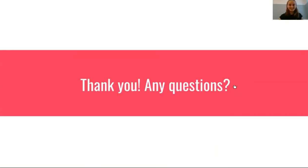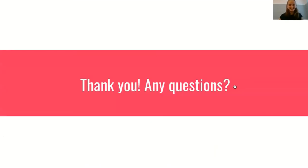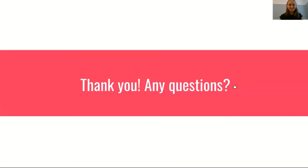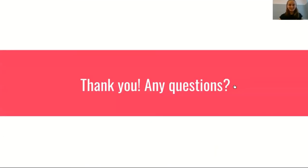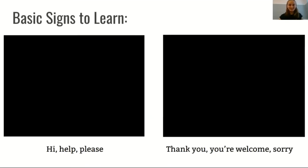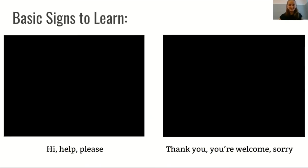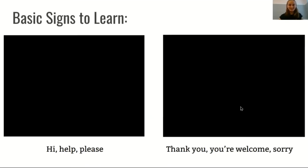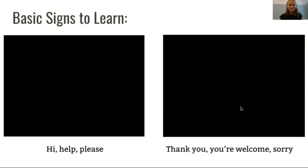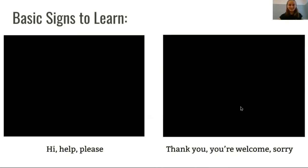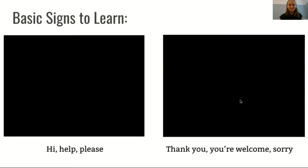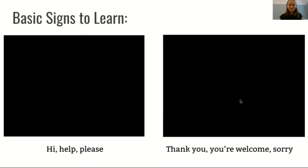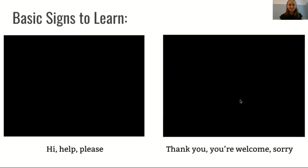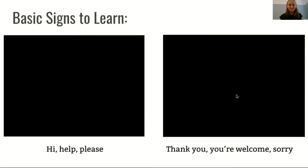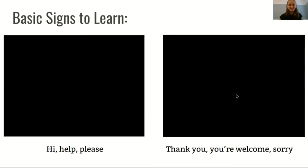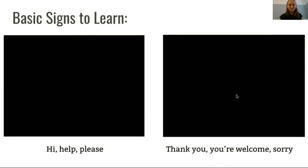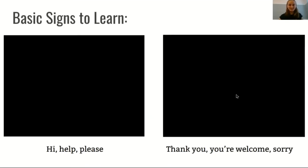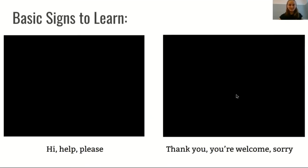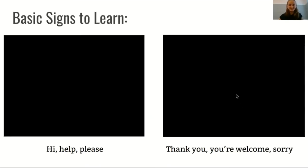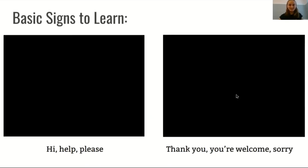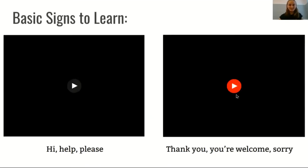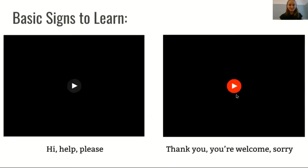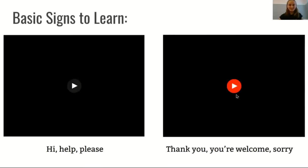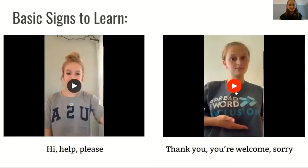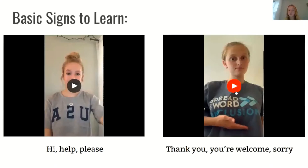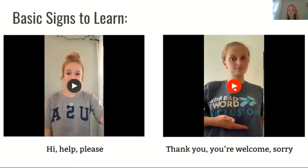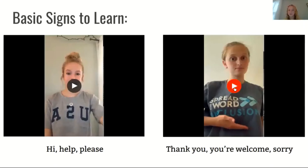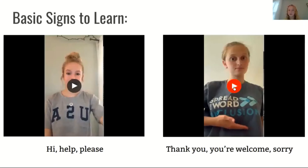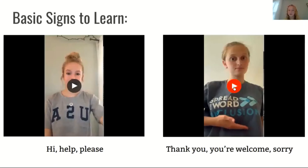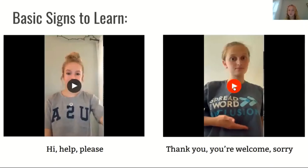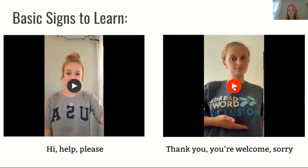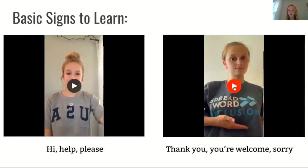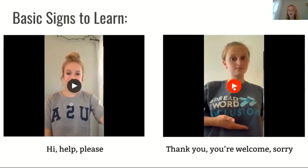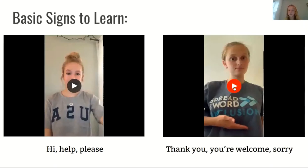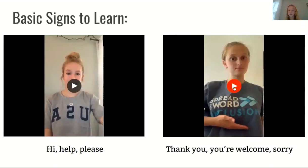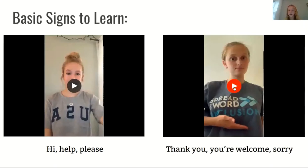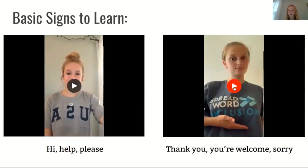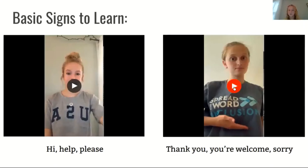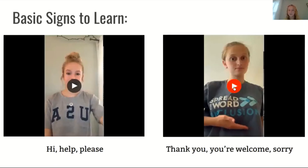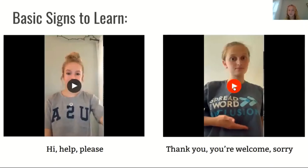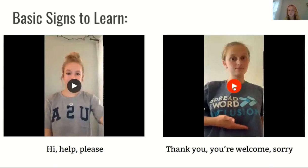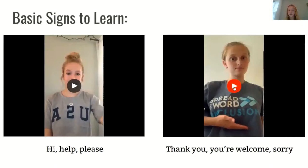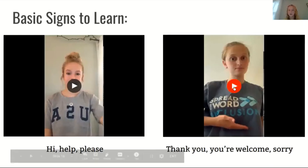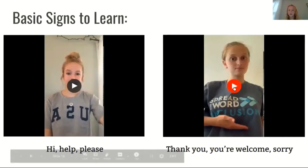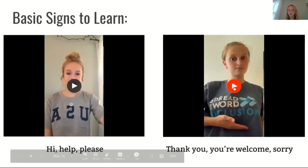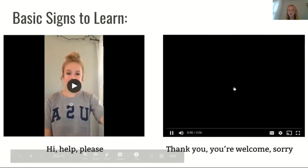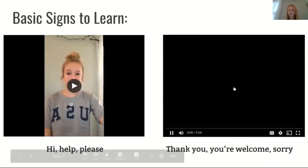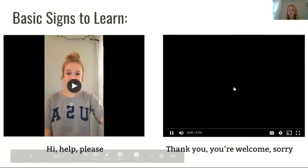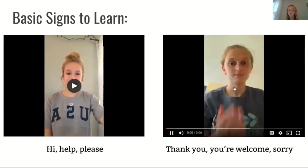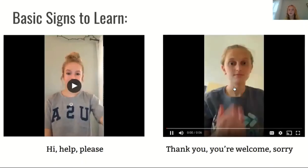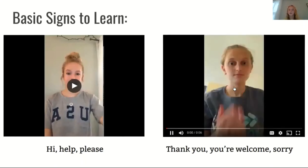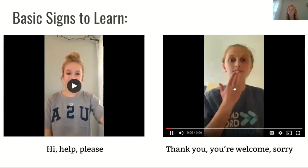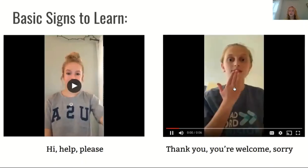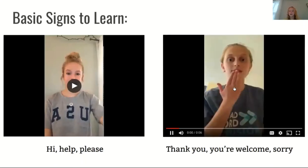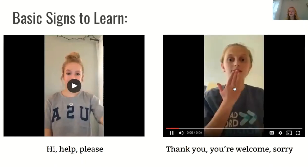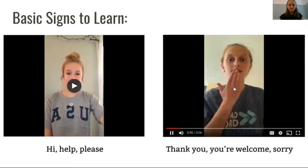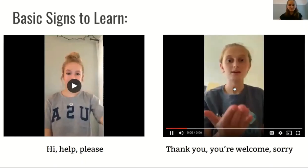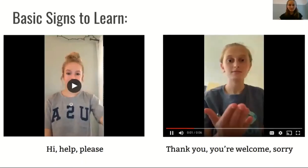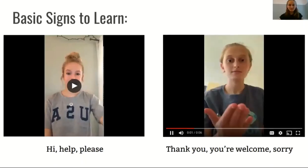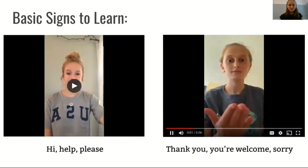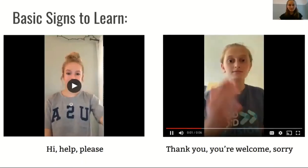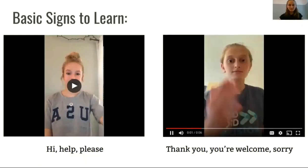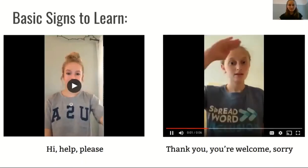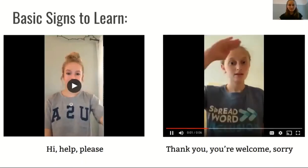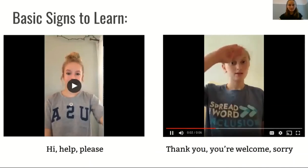all right so the second three signs that are pretty simple and anyone can learn are thank you